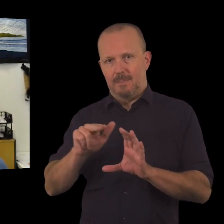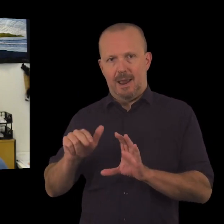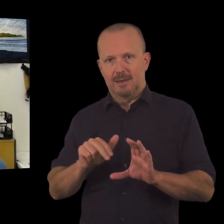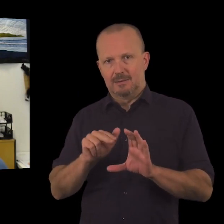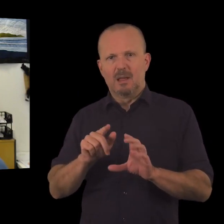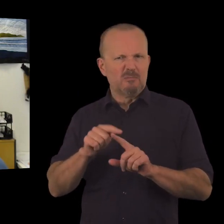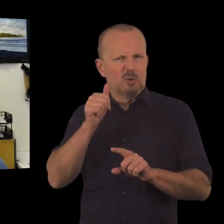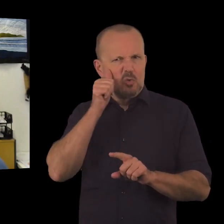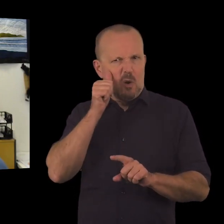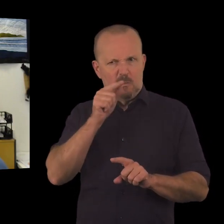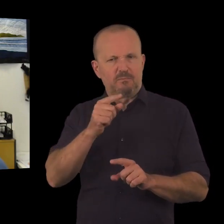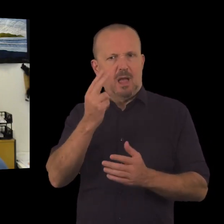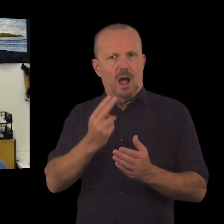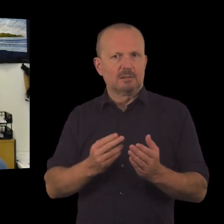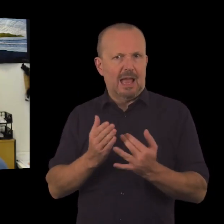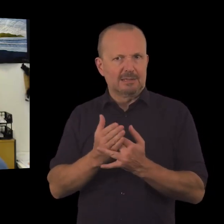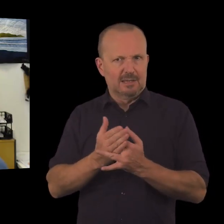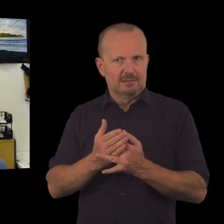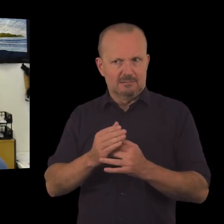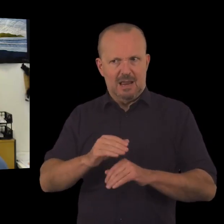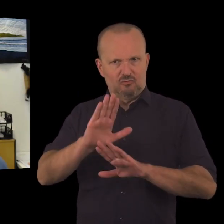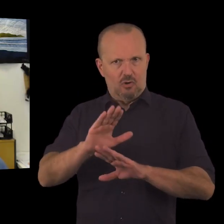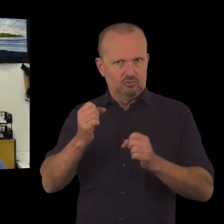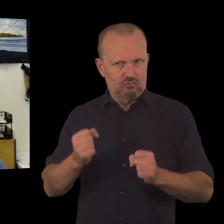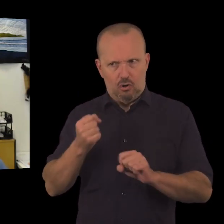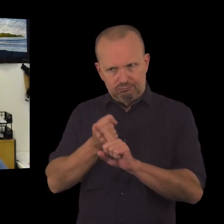As you might know, Arts Access Aotearoa also advocates for